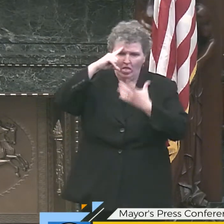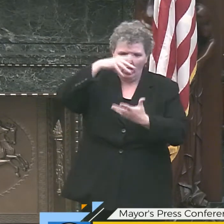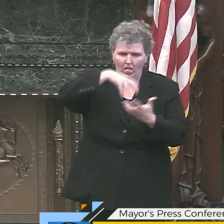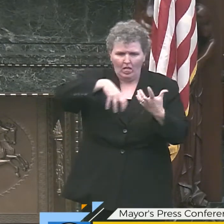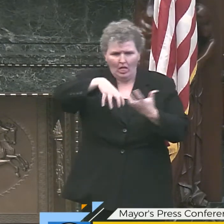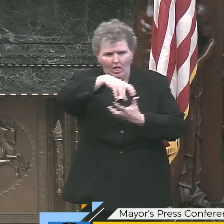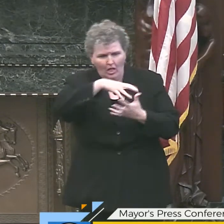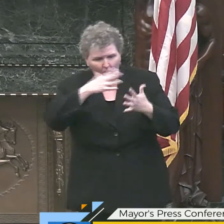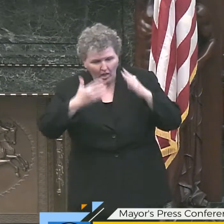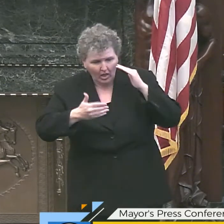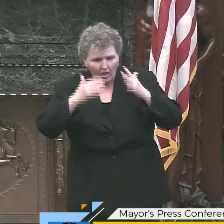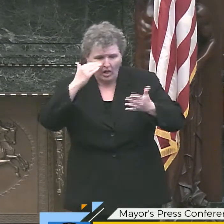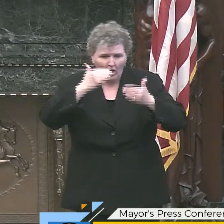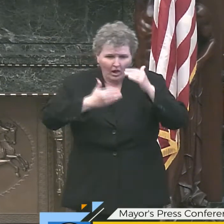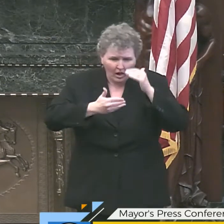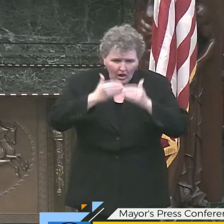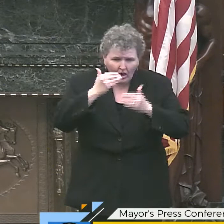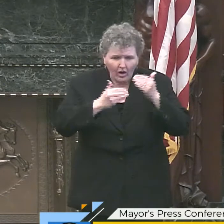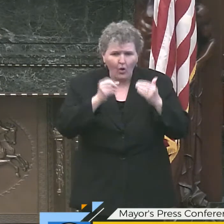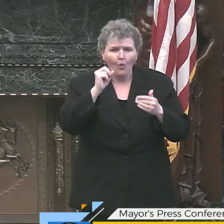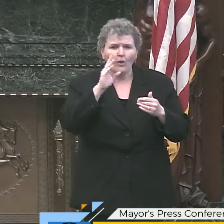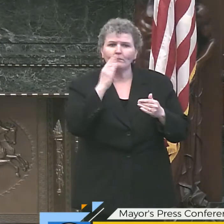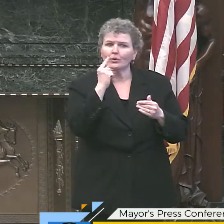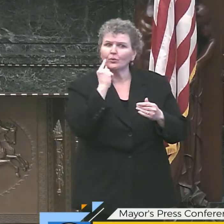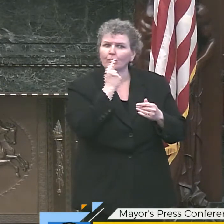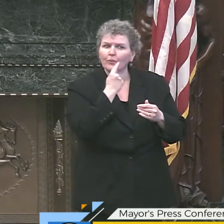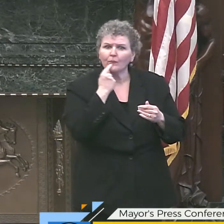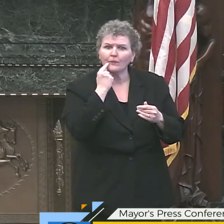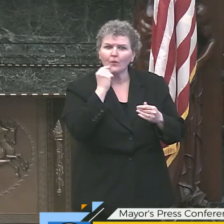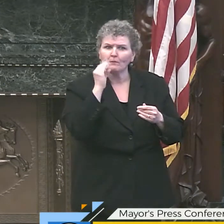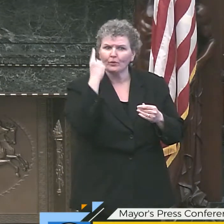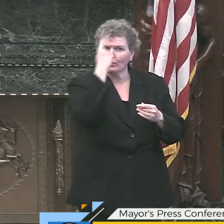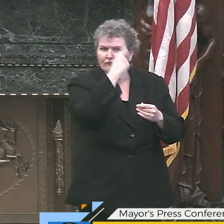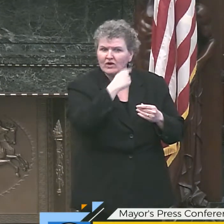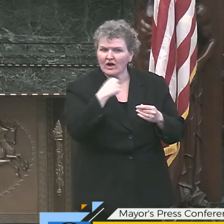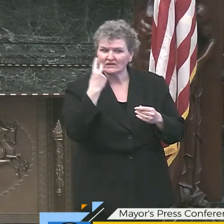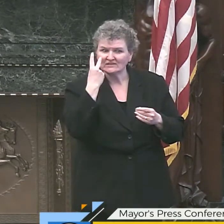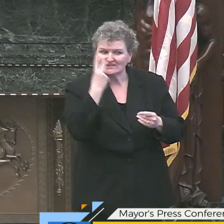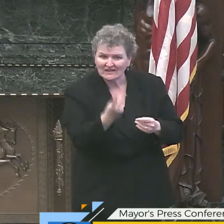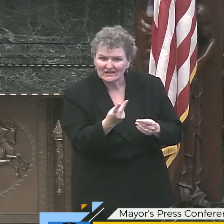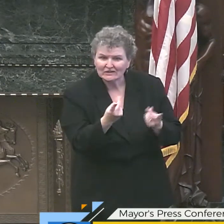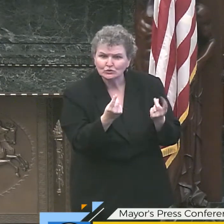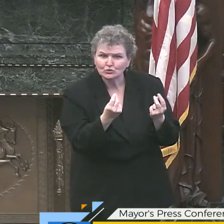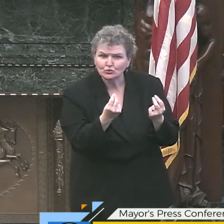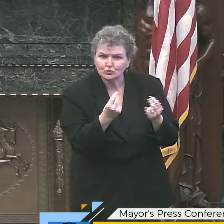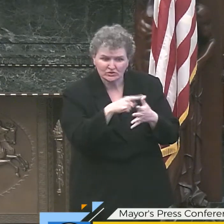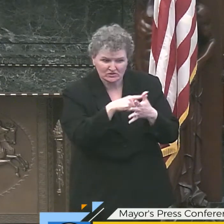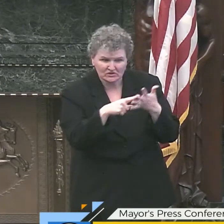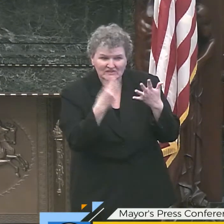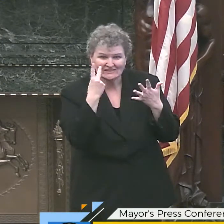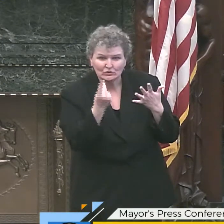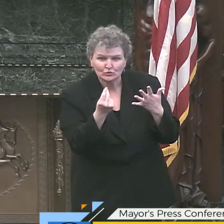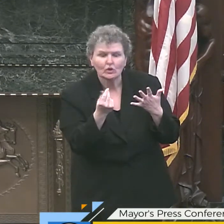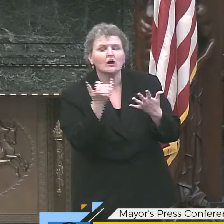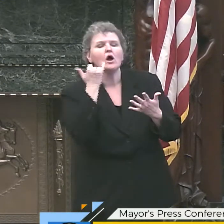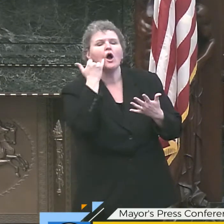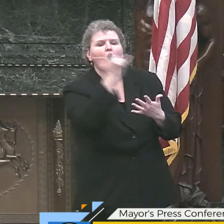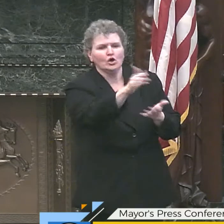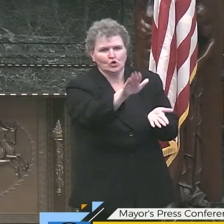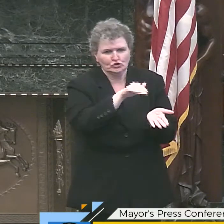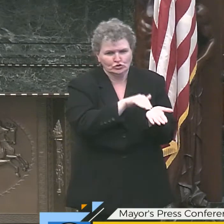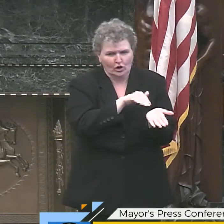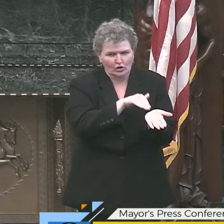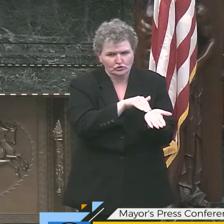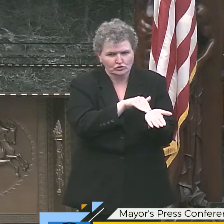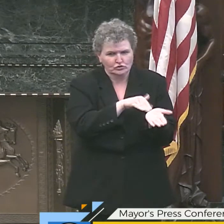bluish look to the lips and face. So if any of those happens, contact your doctor or go to a hospital emergency department.